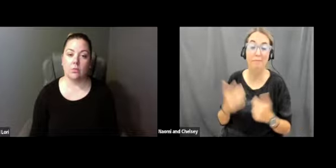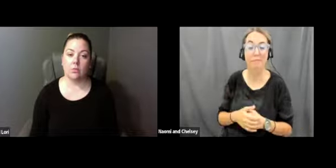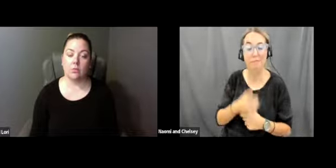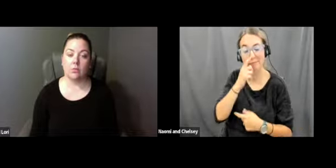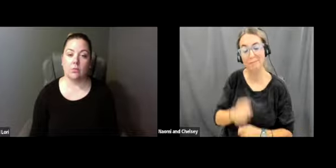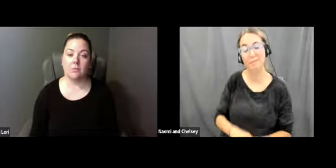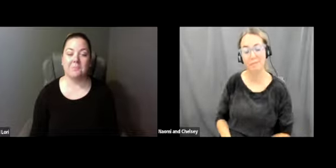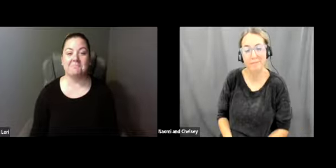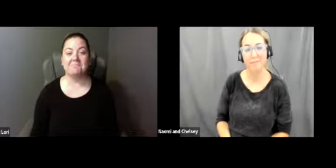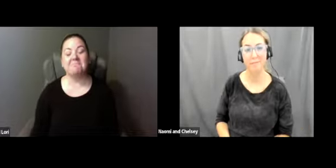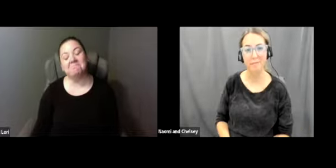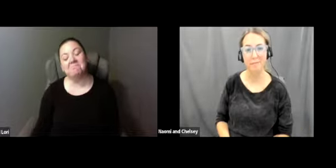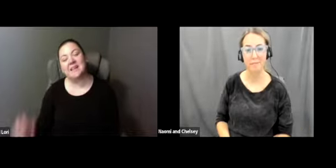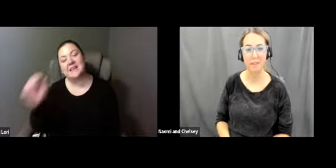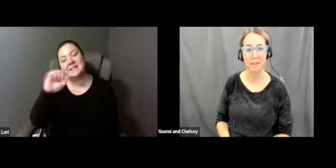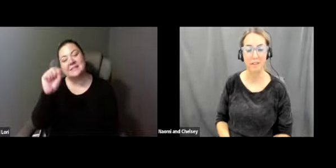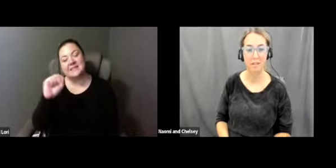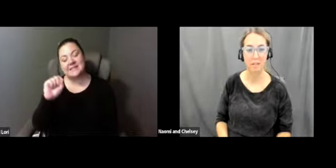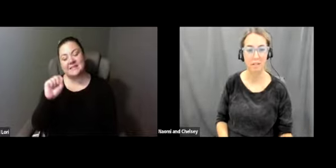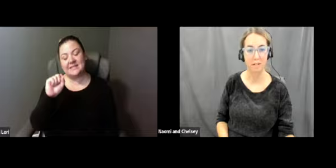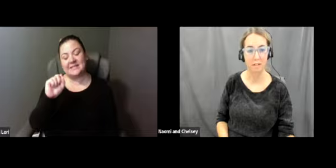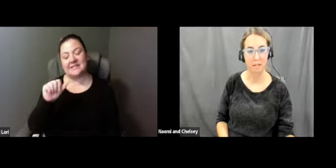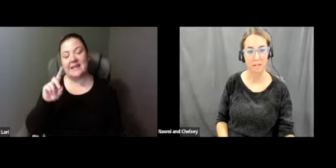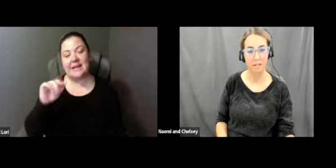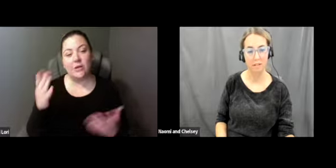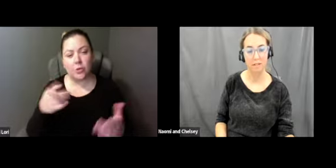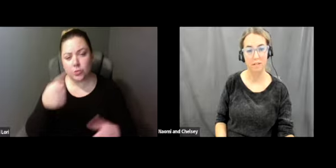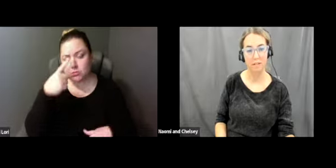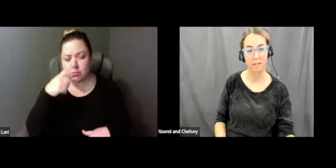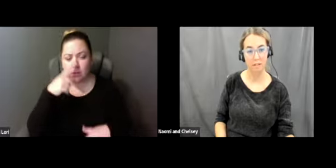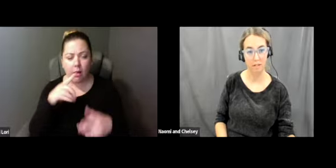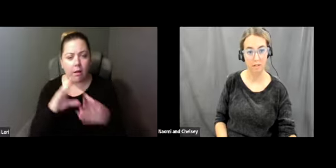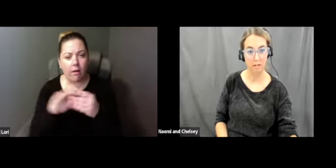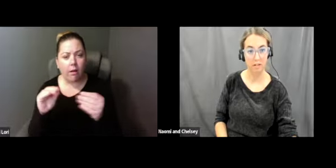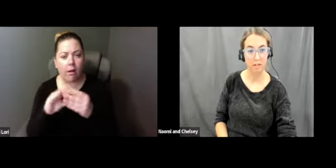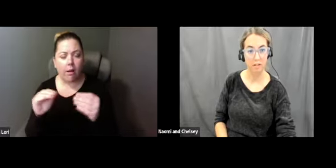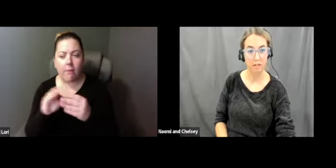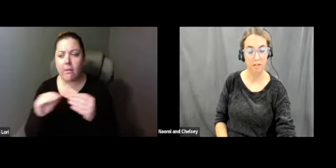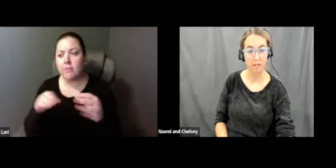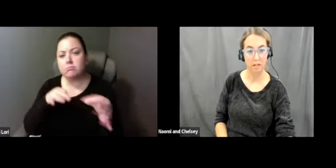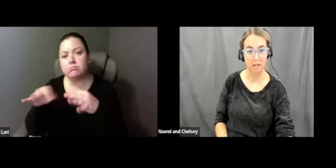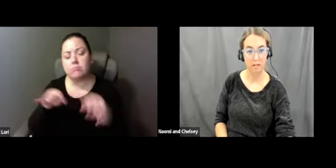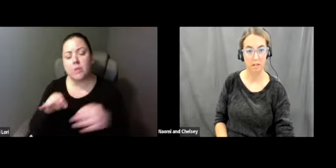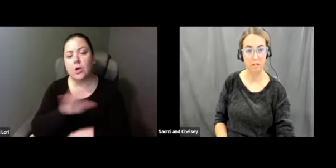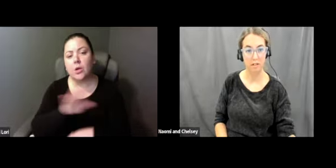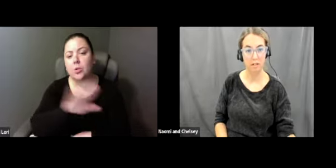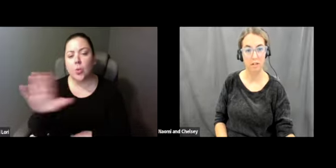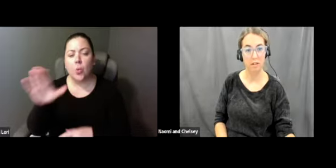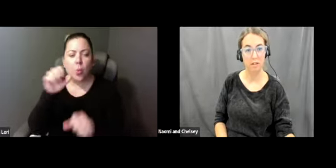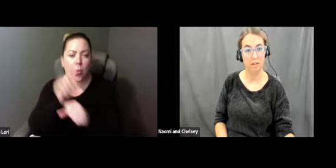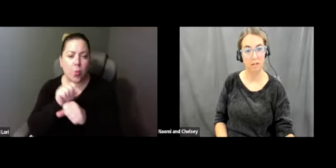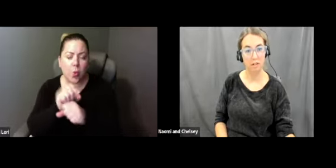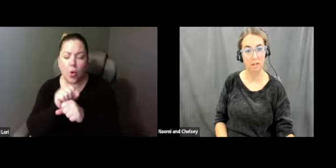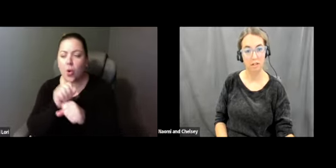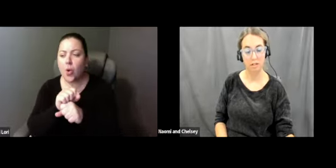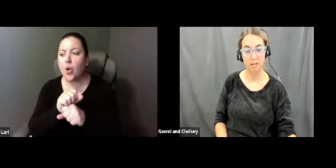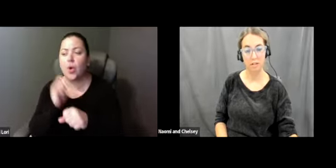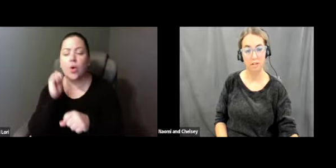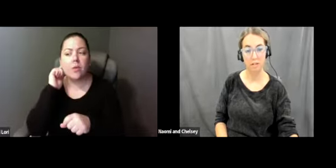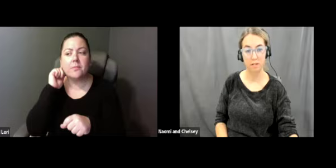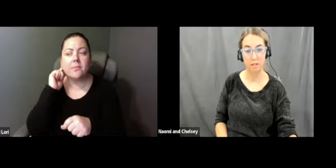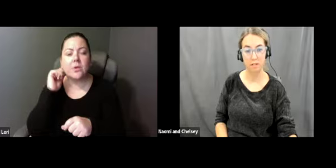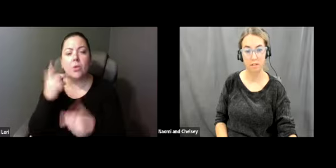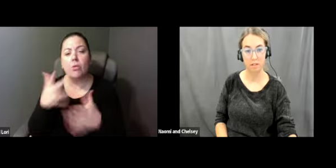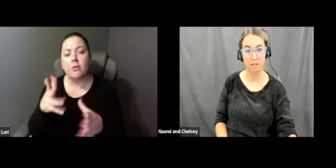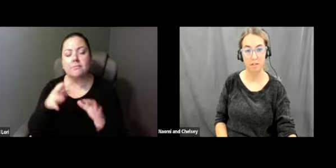mentioned that you work in an academic setting, and Chelsey, you do phone interpretation. Are there other ways that you work with people?